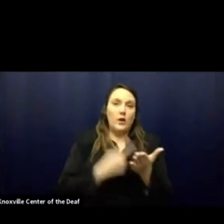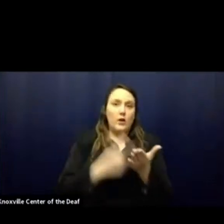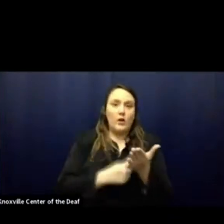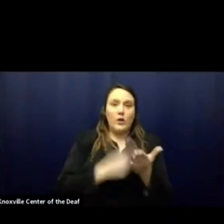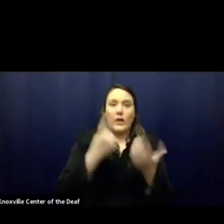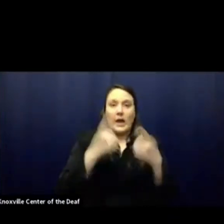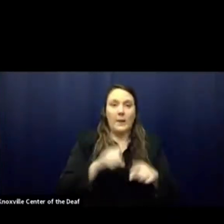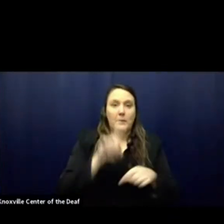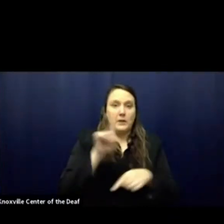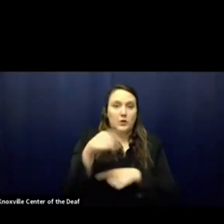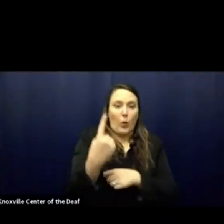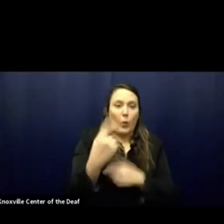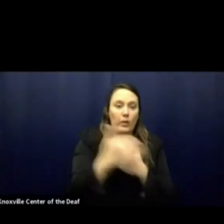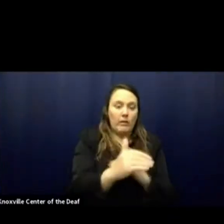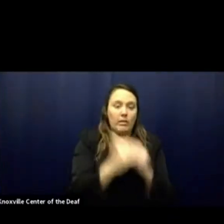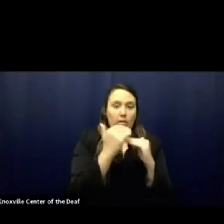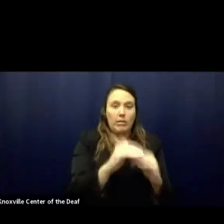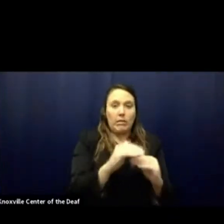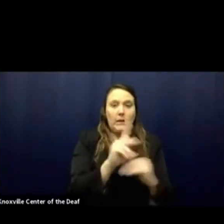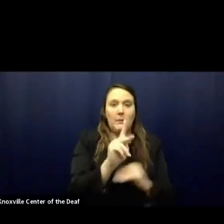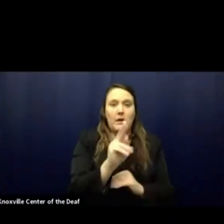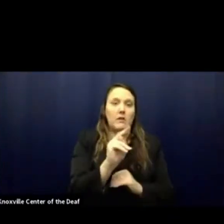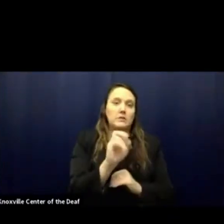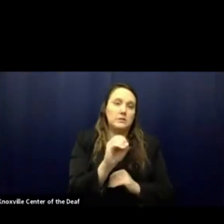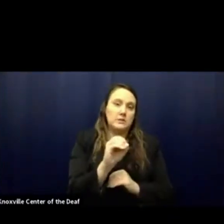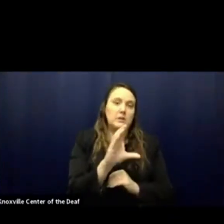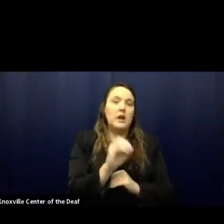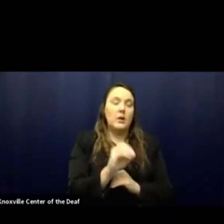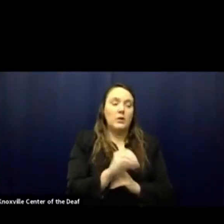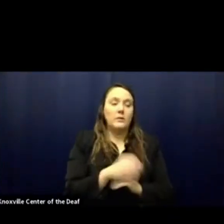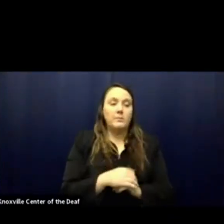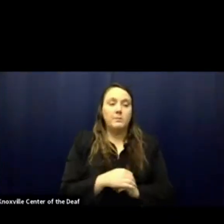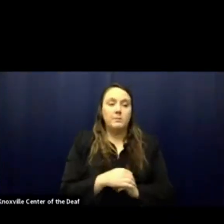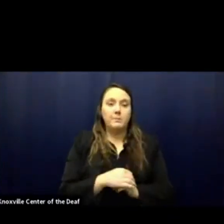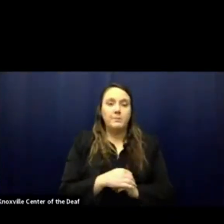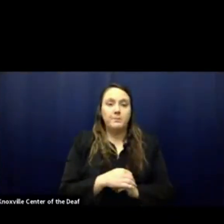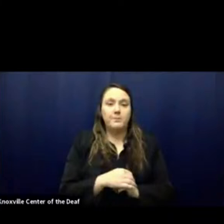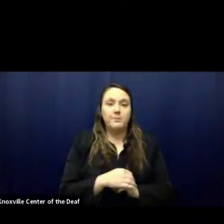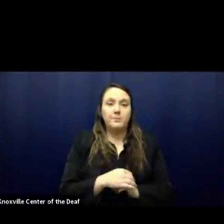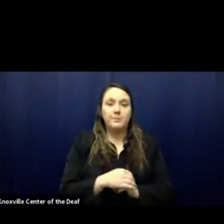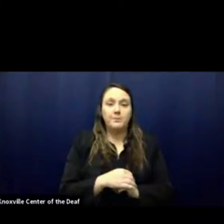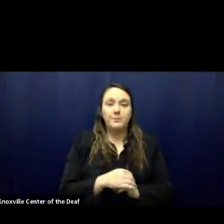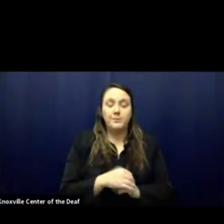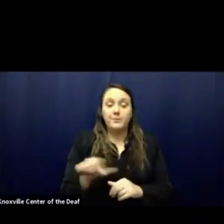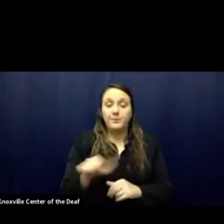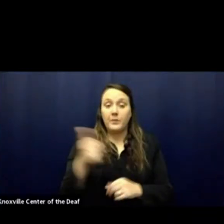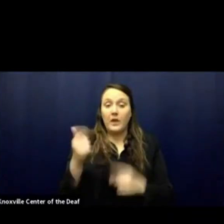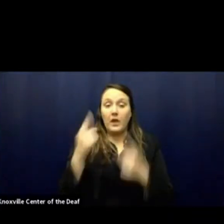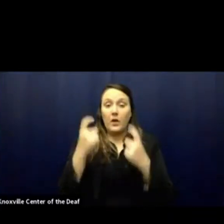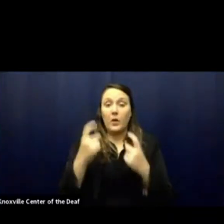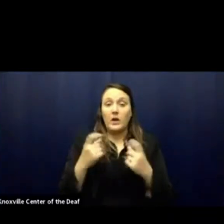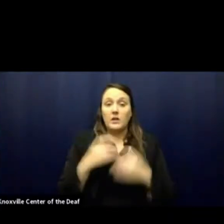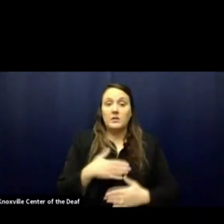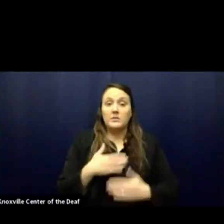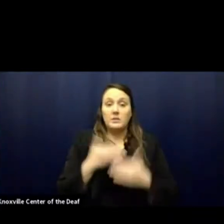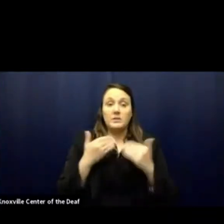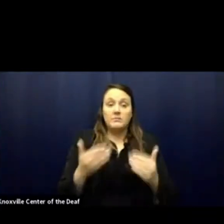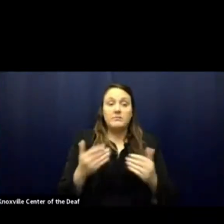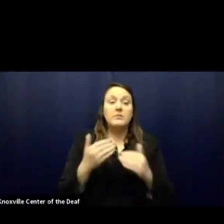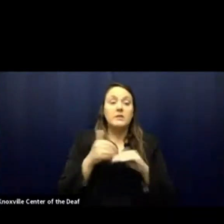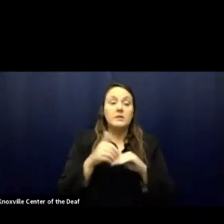some activity with somebody who lives in a county surrounding Knox. All right, any other questions? Please go ahead and submit them